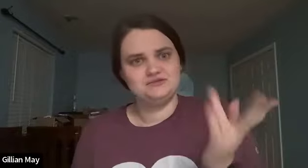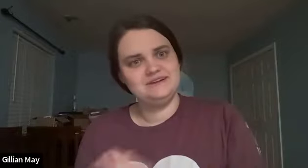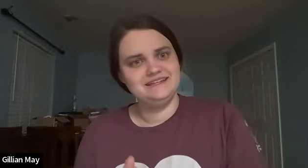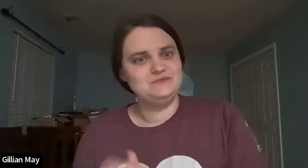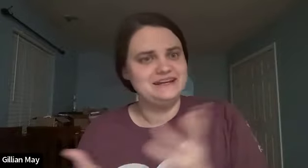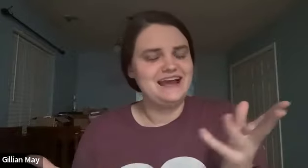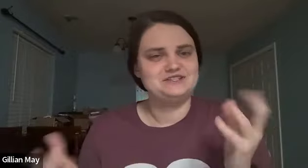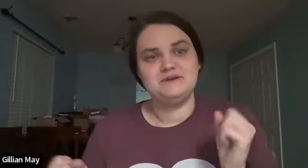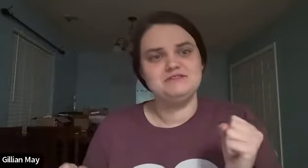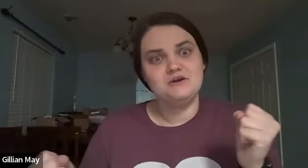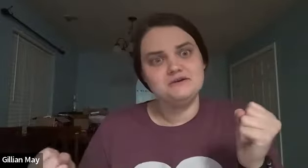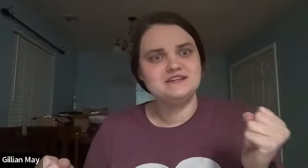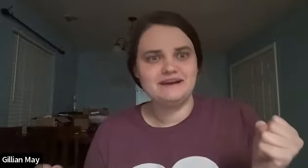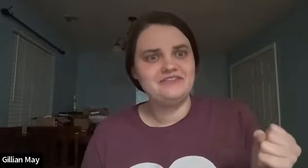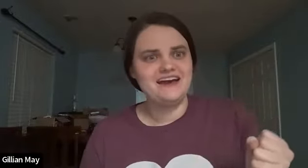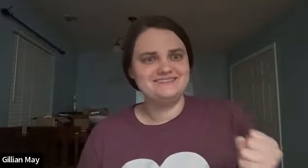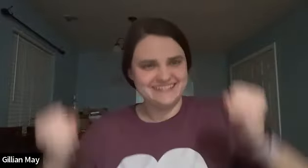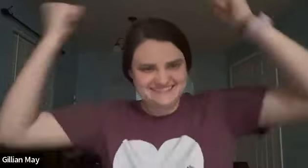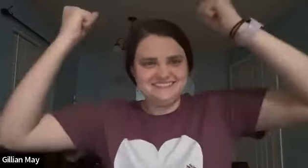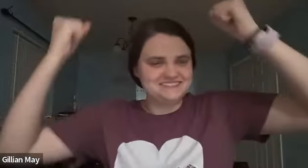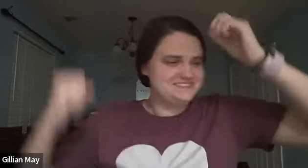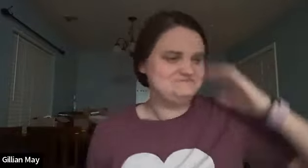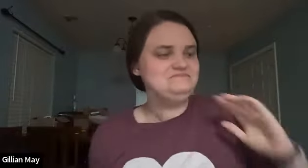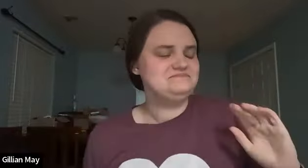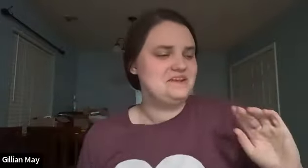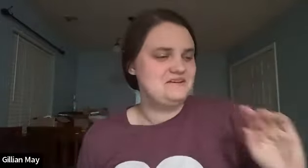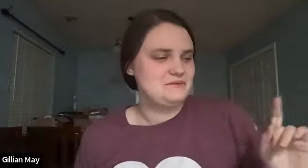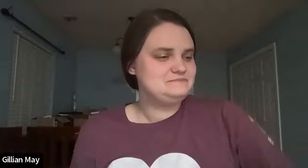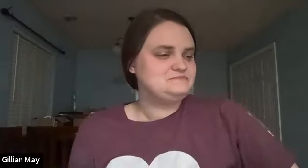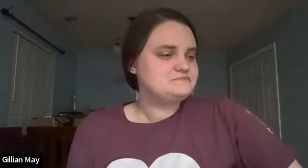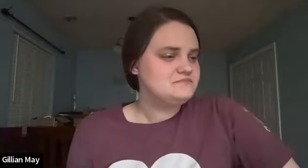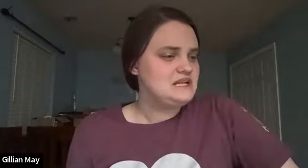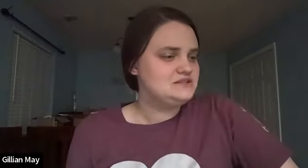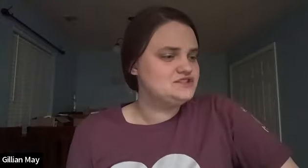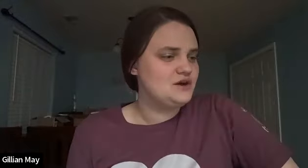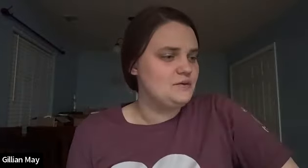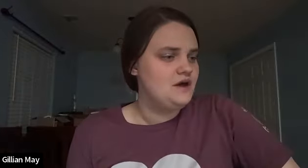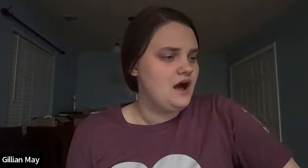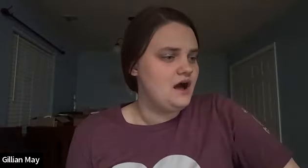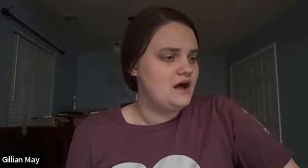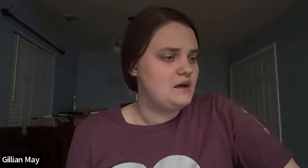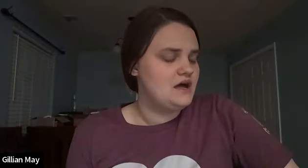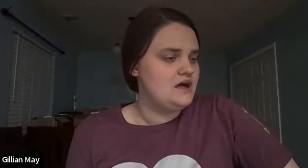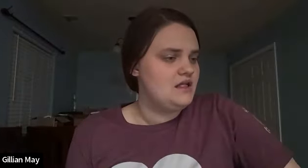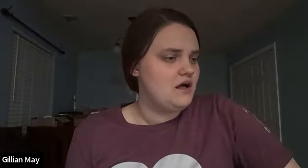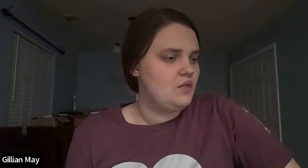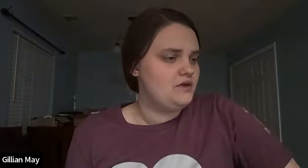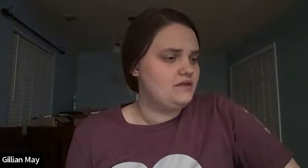visual, it's when it actually people are like, oh yes, no, I got that. I'm like, yes. Okay. So the